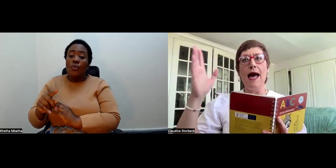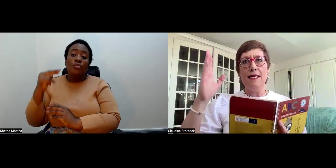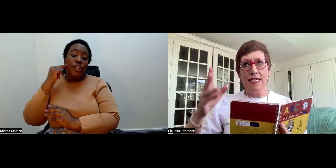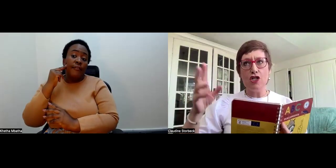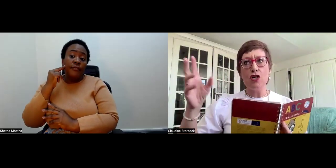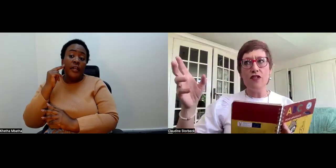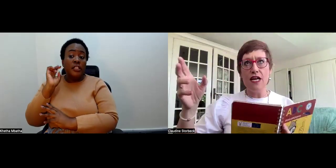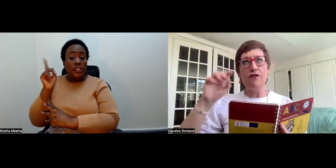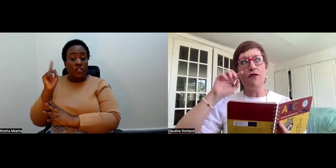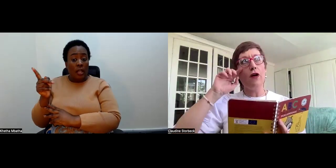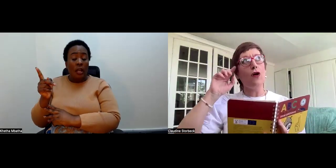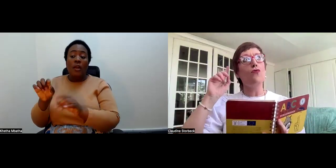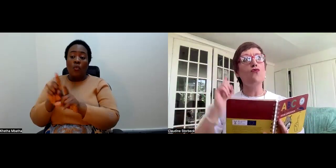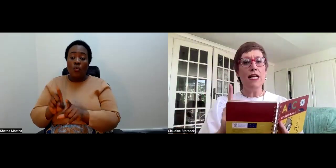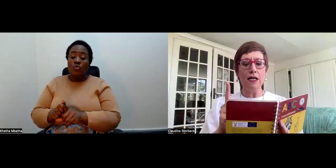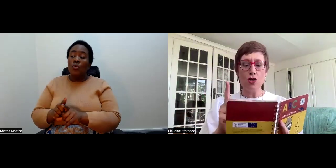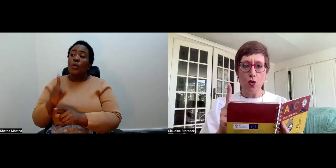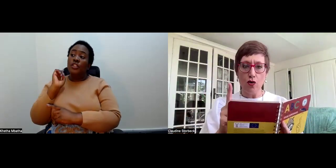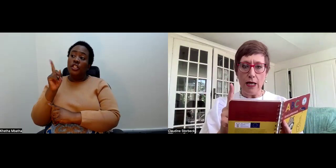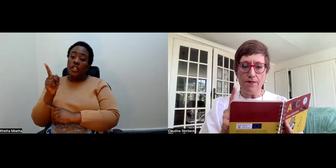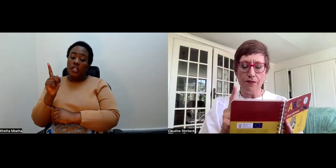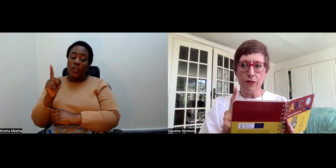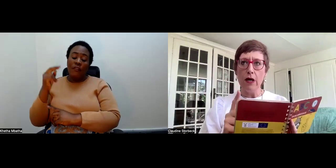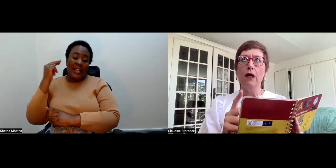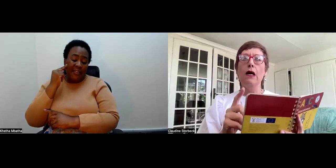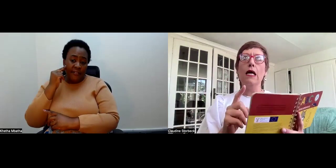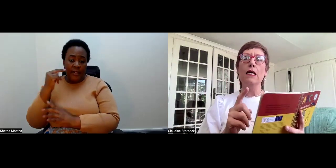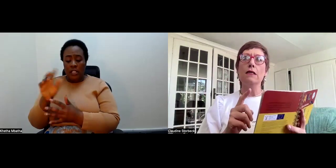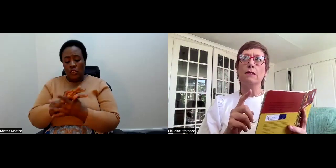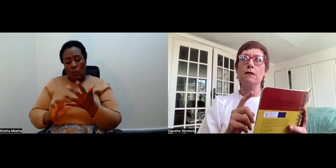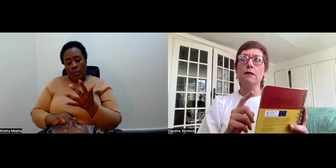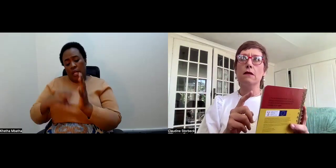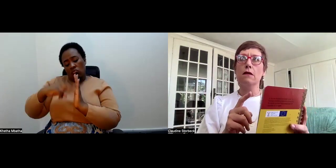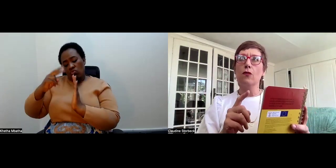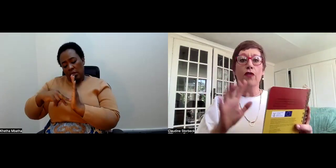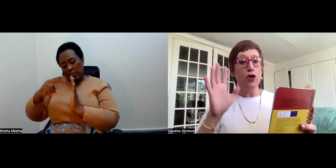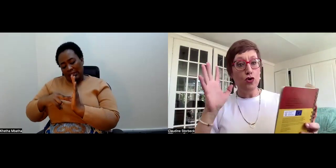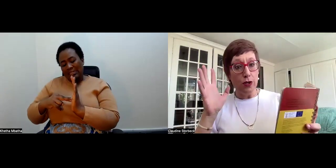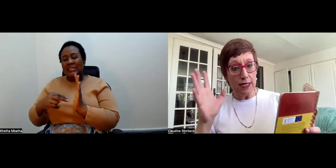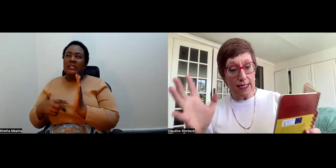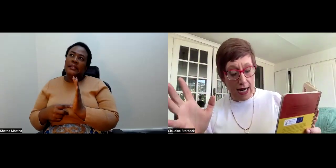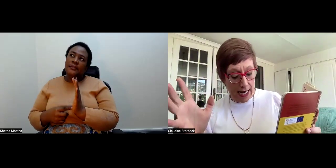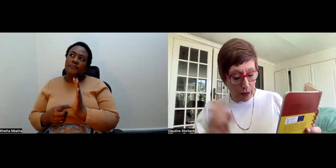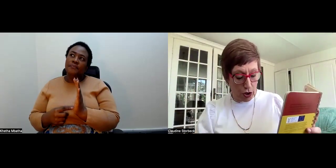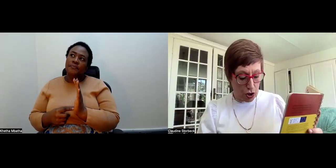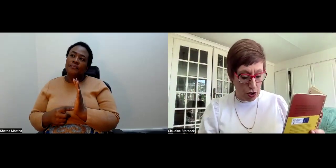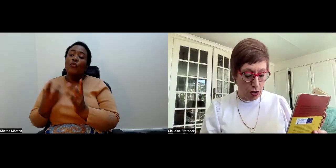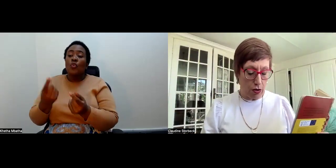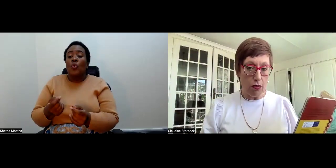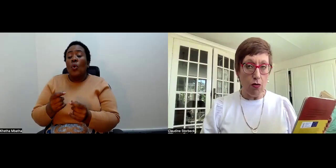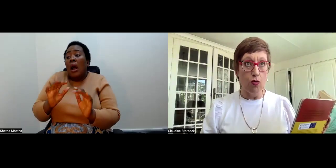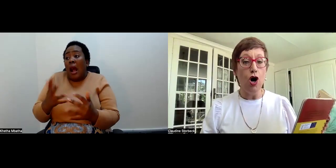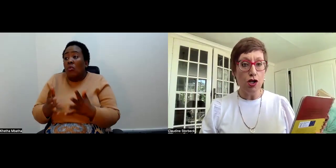teachers and teachers of the deaf, reading a story is, whether you do it in sign